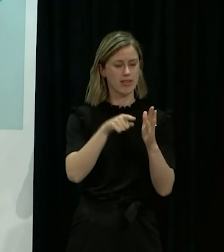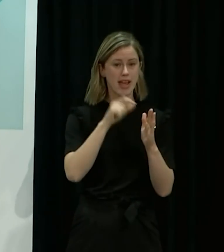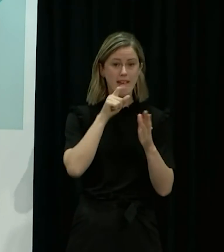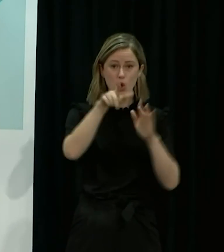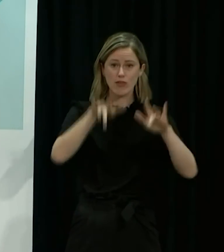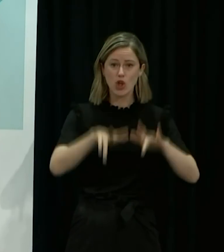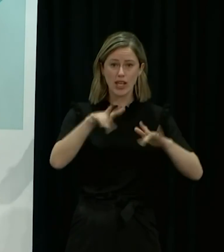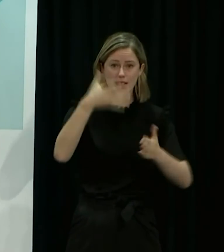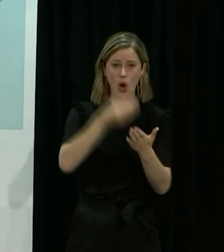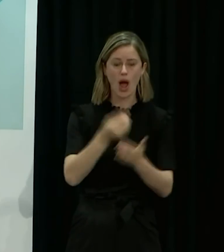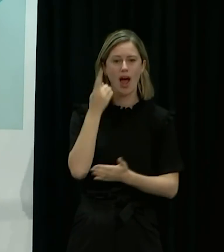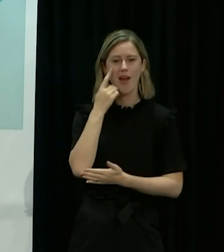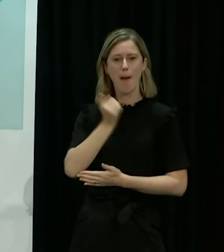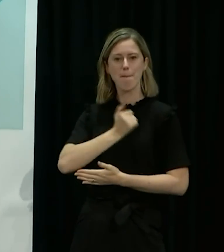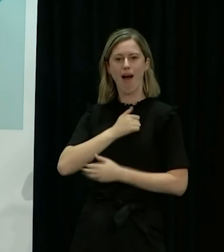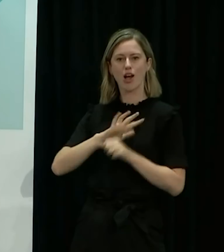got yours yet, go to